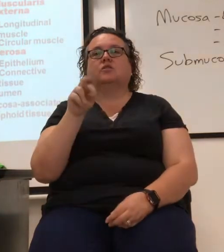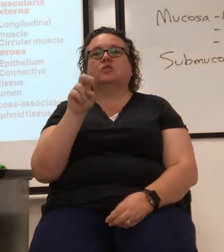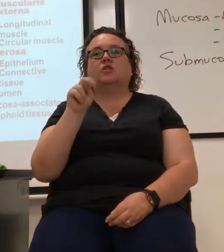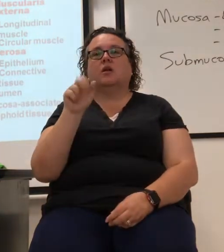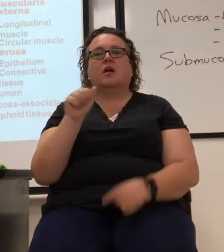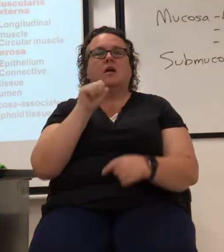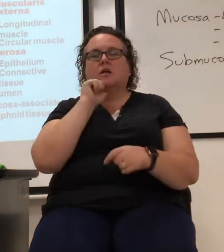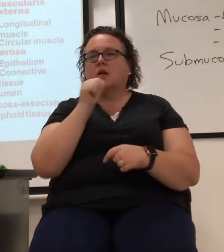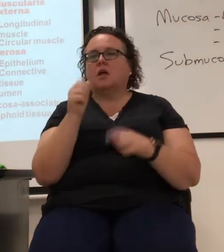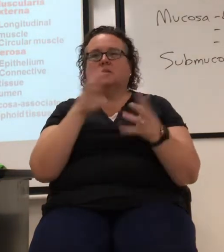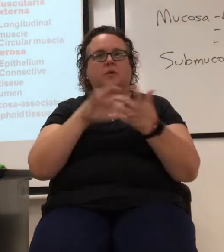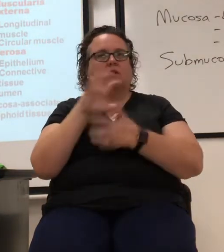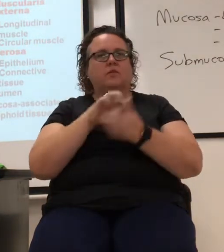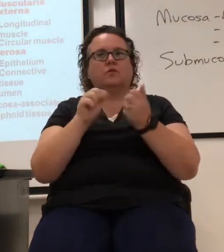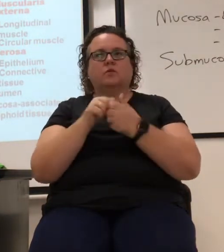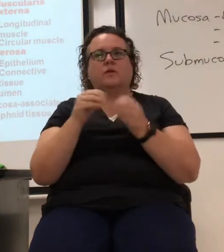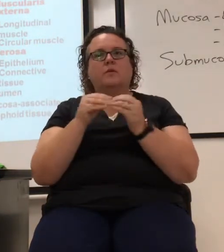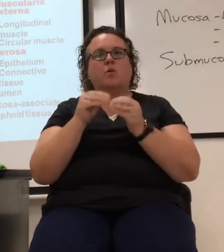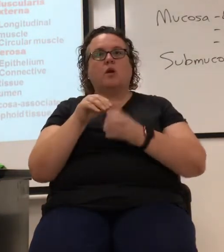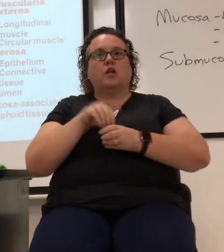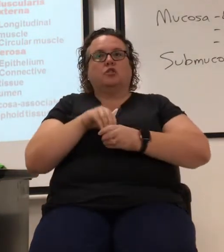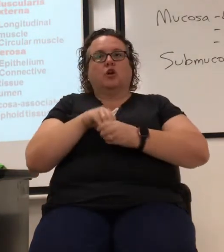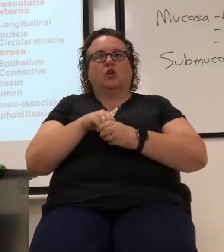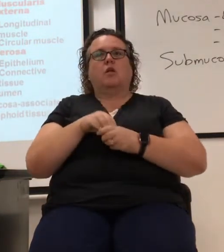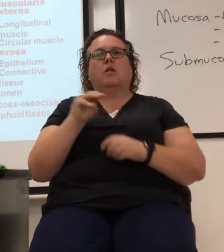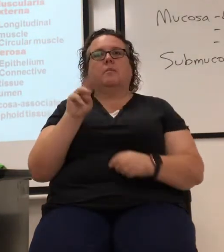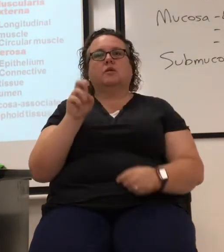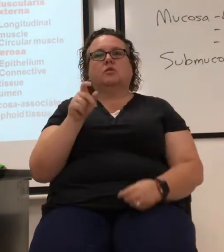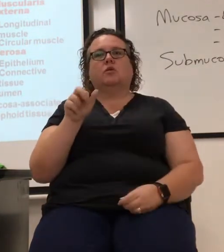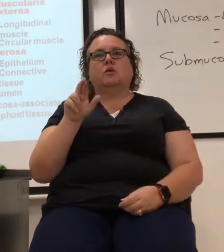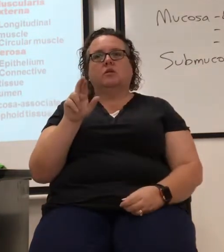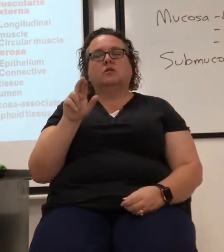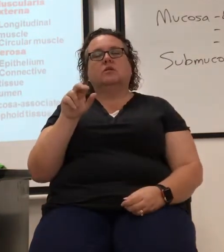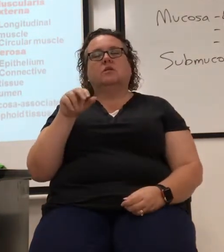confused with this more internal muscularis mucosa.